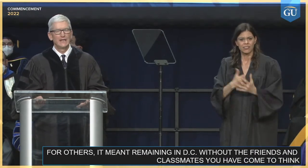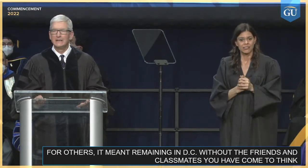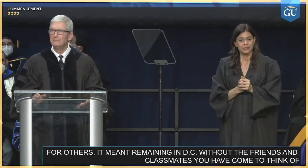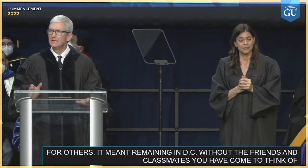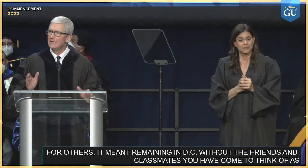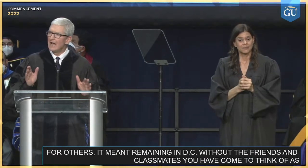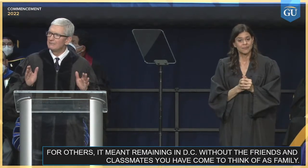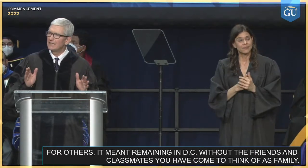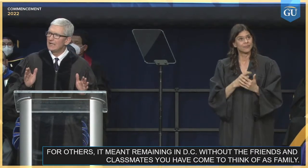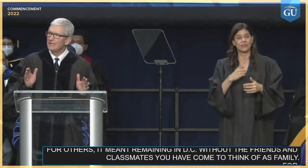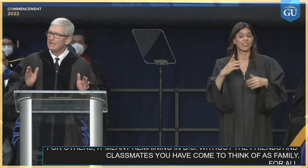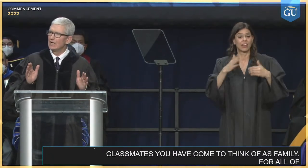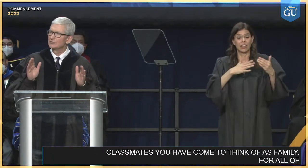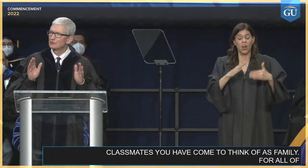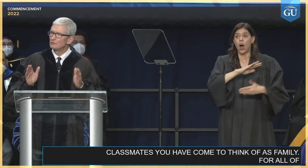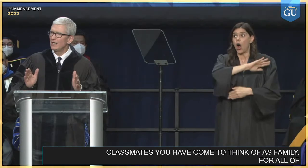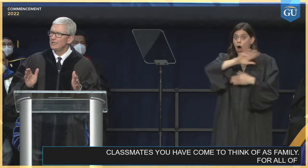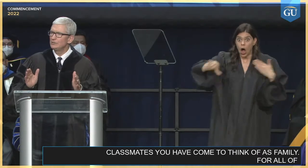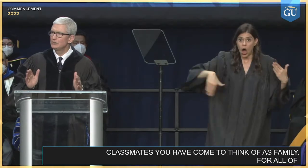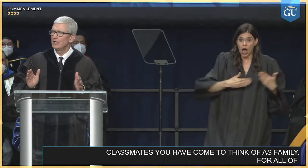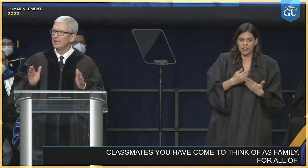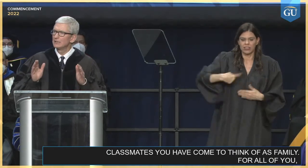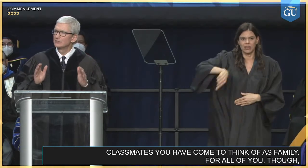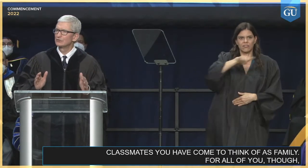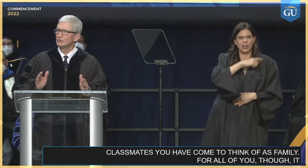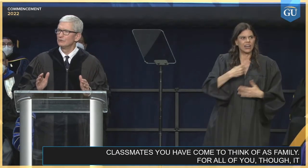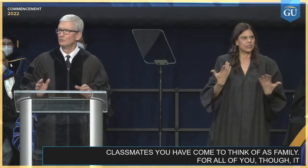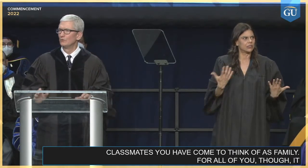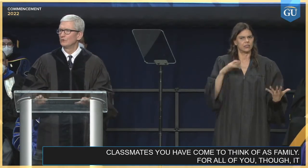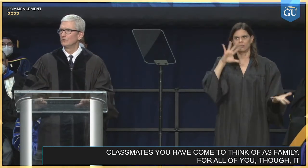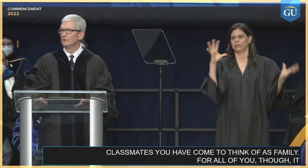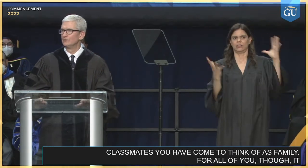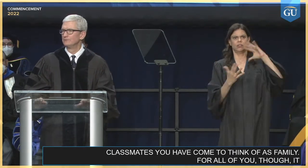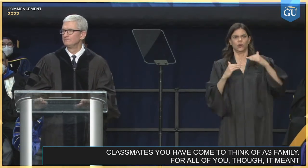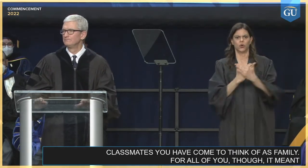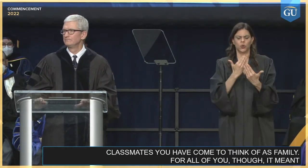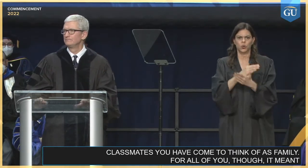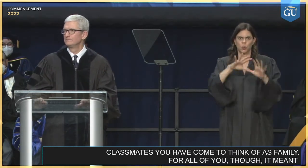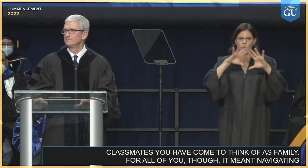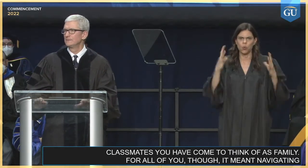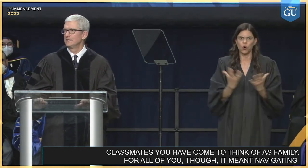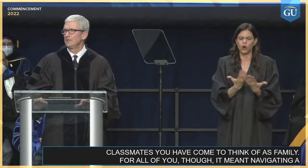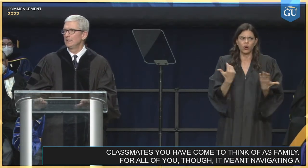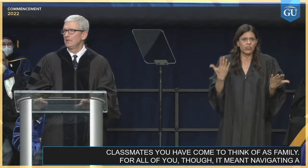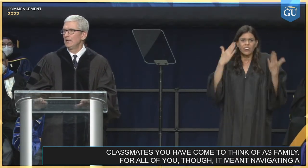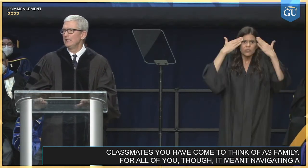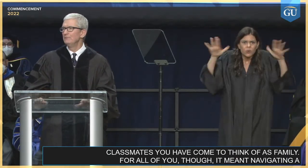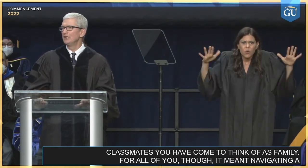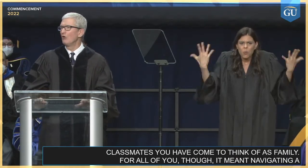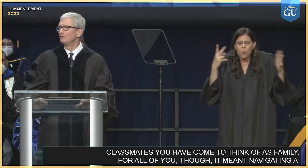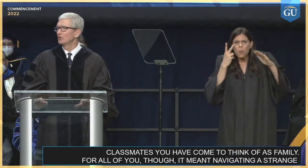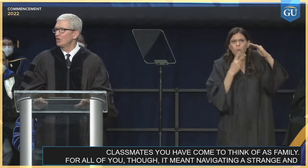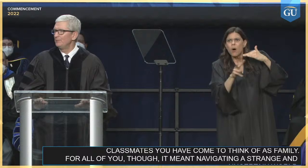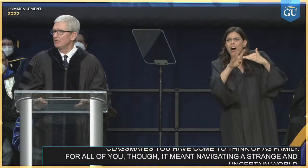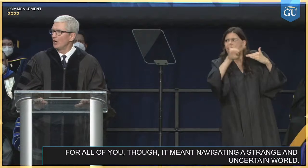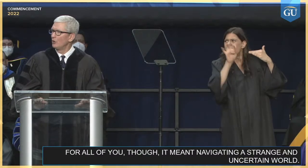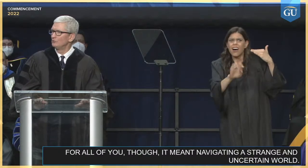meant navigating a strange and uncertain world. It meant overcoming a whole new set